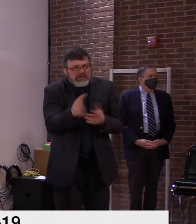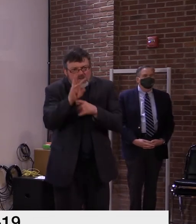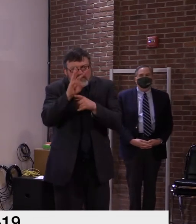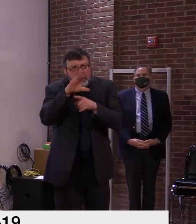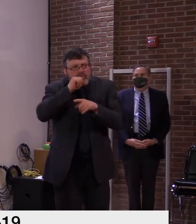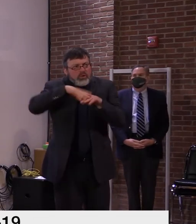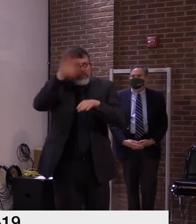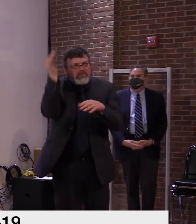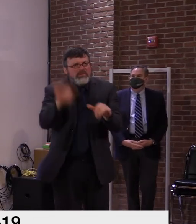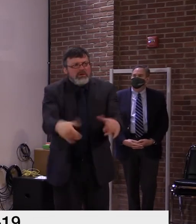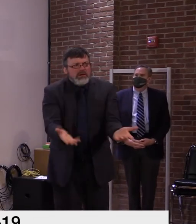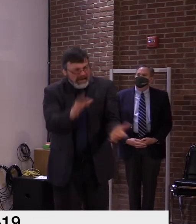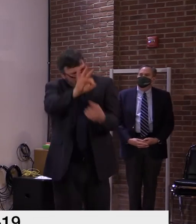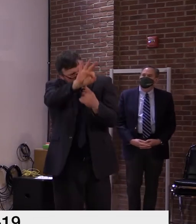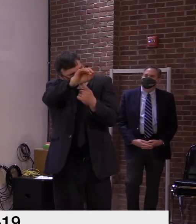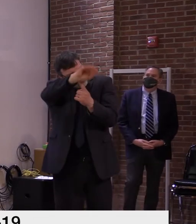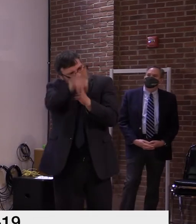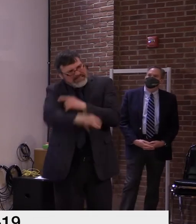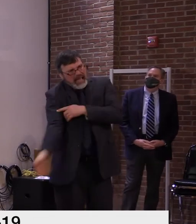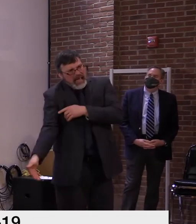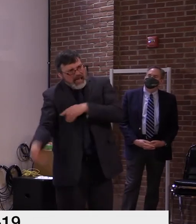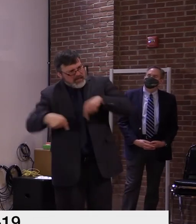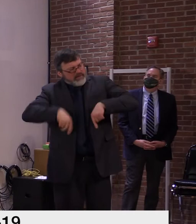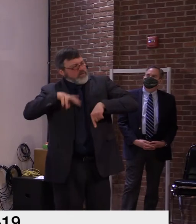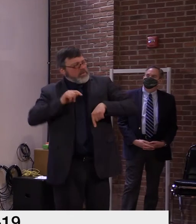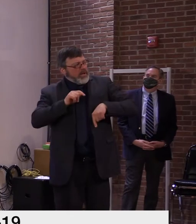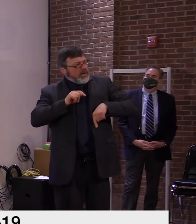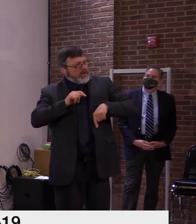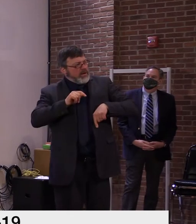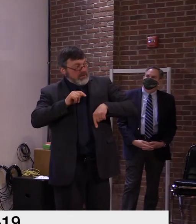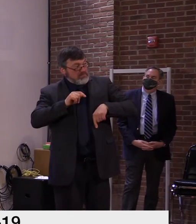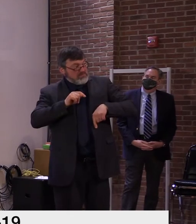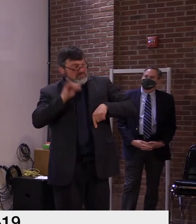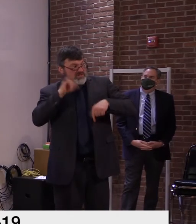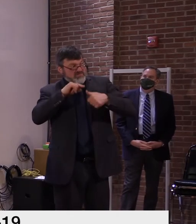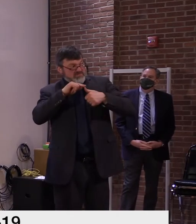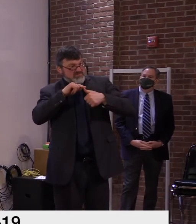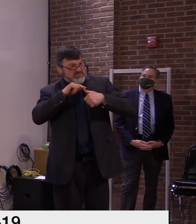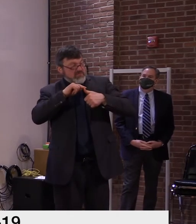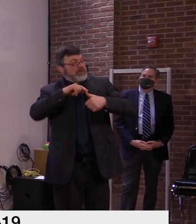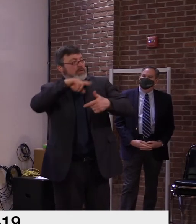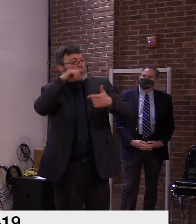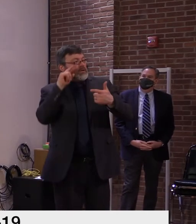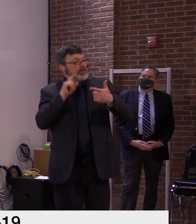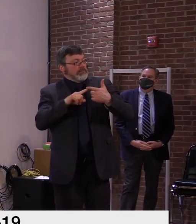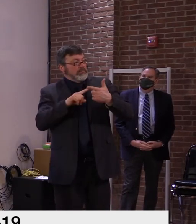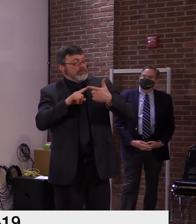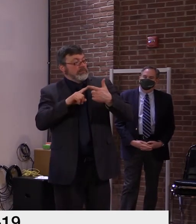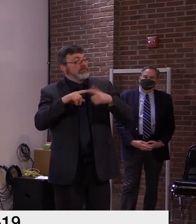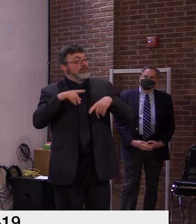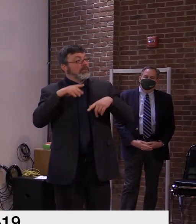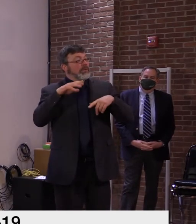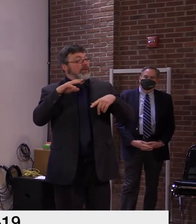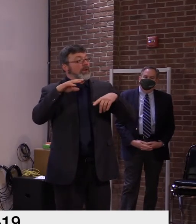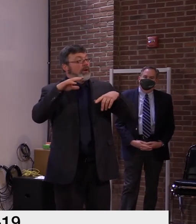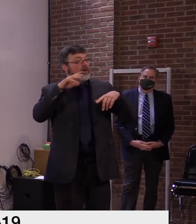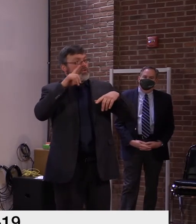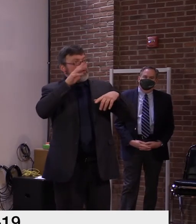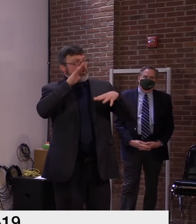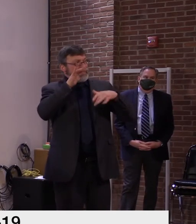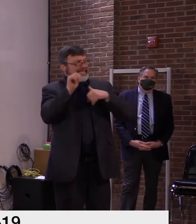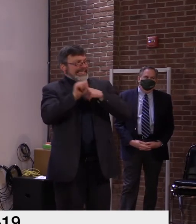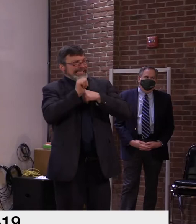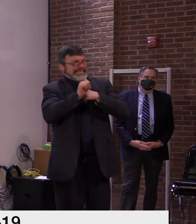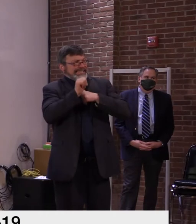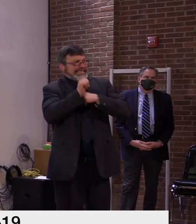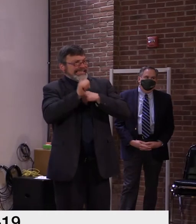care of the most vulnerable first. And then I've said we're willing to have conversations about where we go next. But we